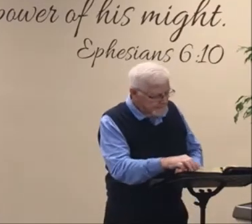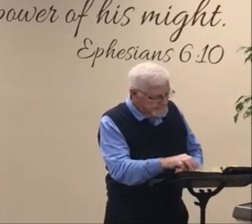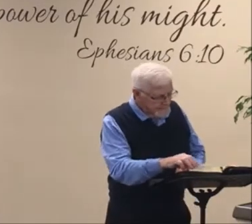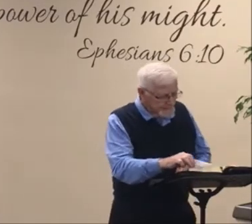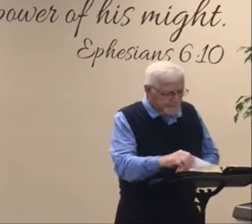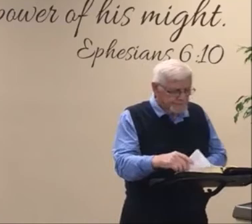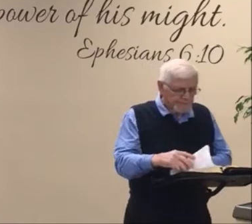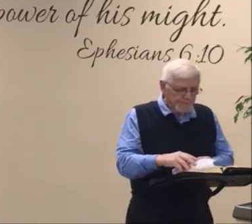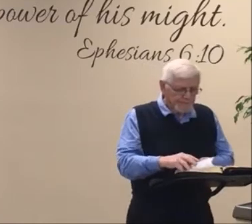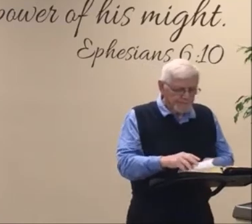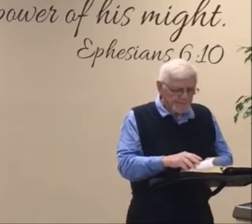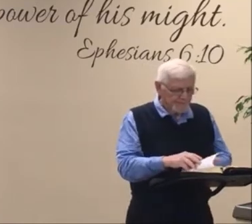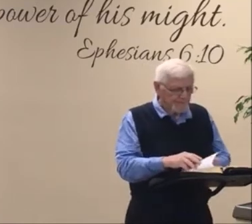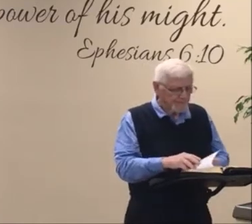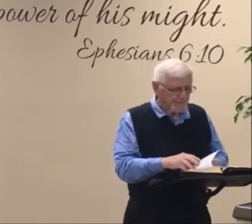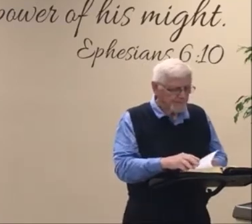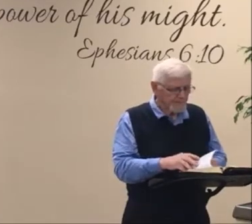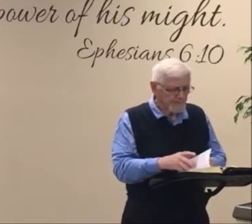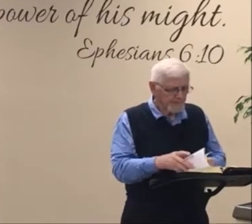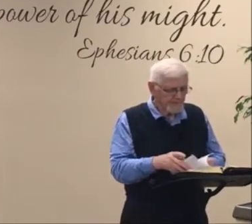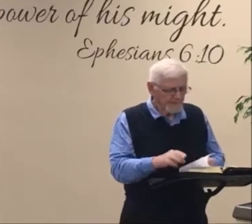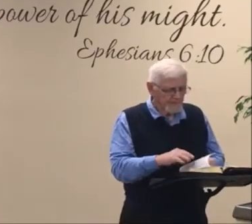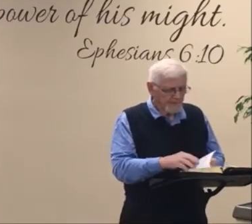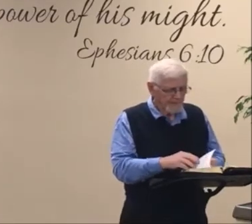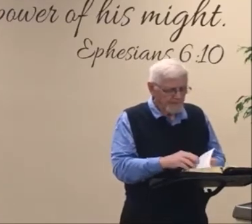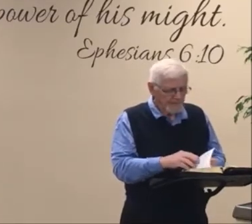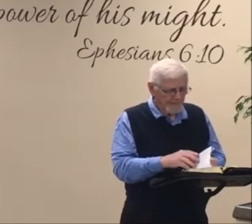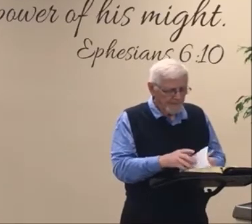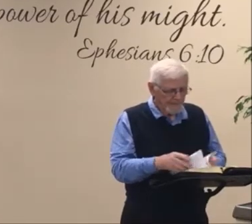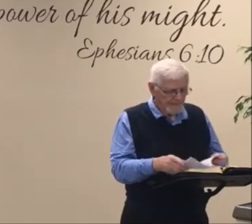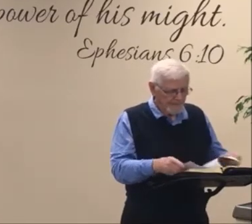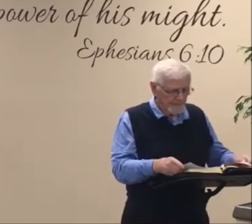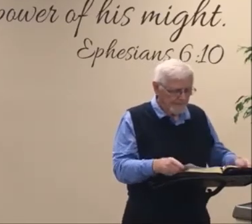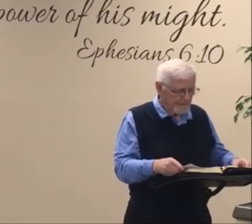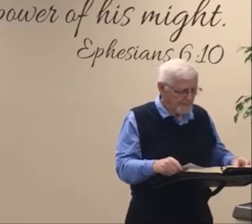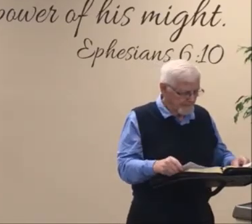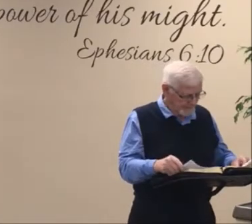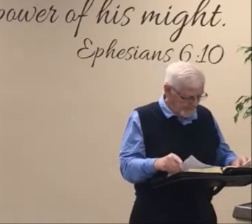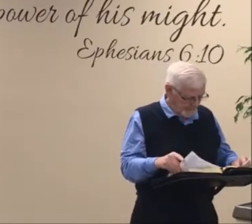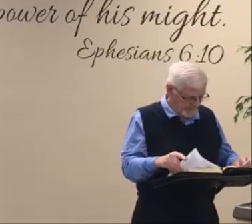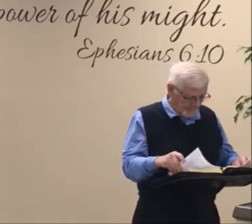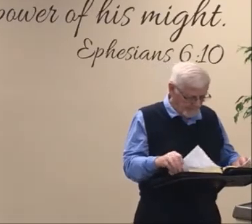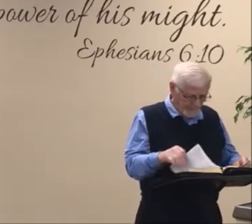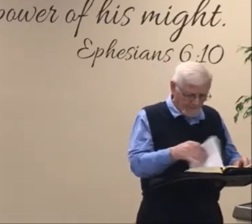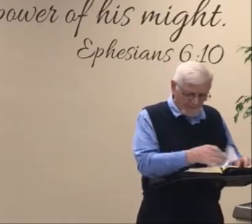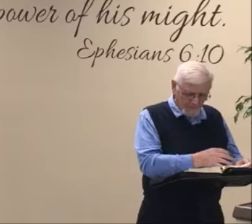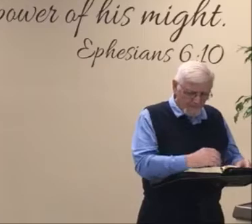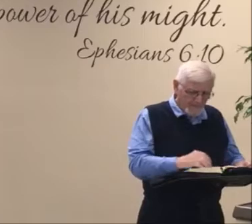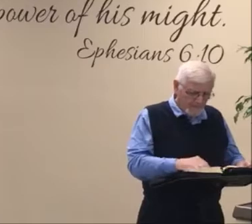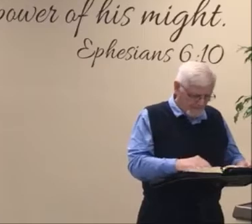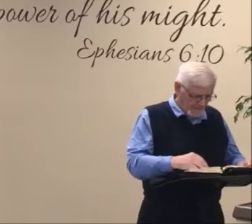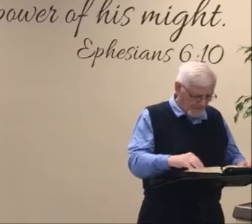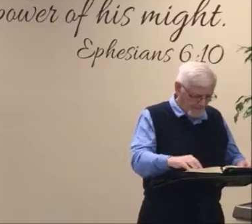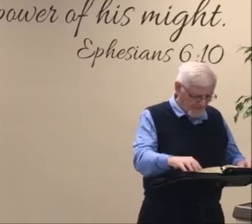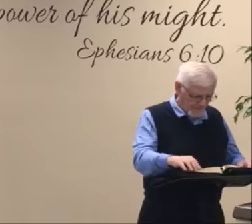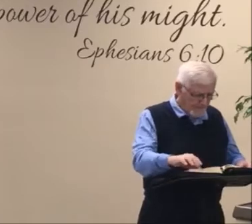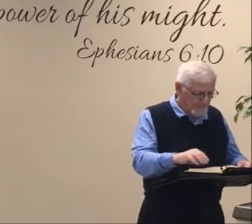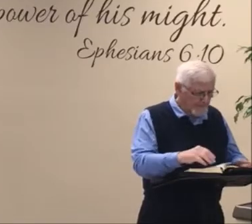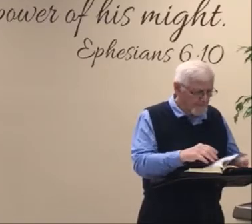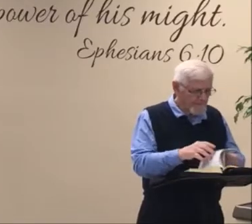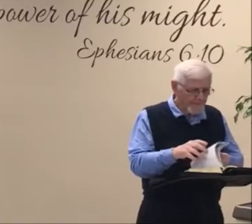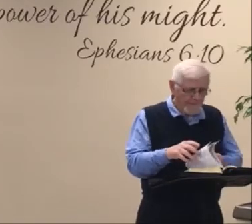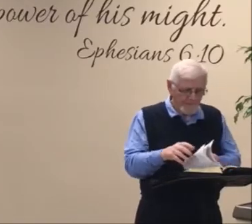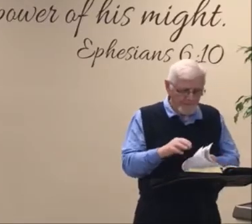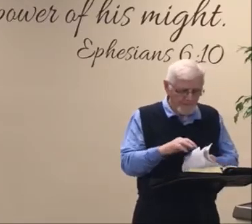29:15. Usually when people determine their own pay, they way undervalue themselves or they way overvalue themselves. And Jacob does the